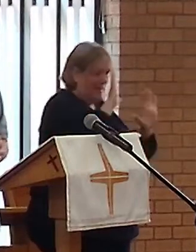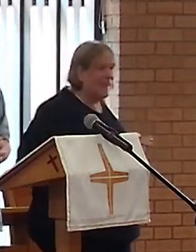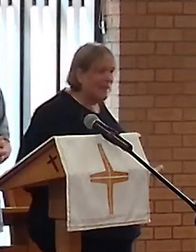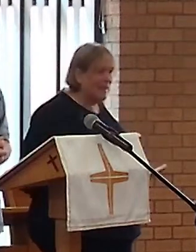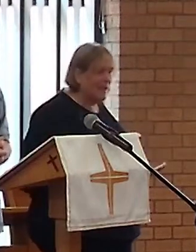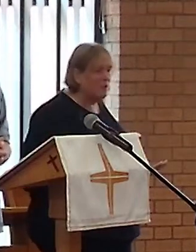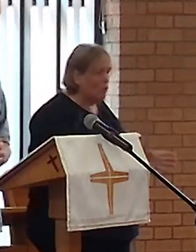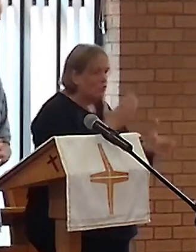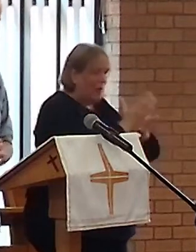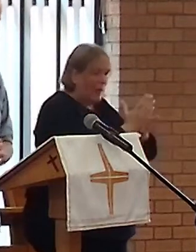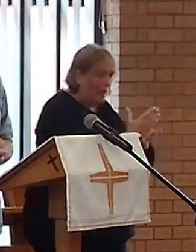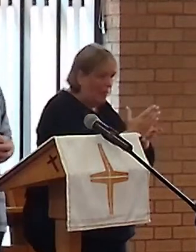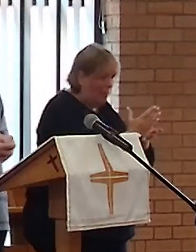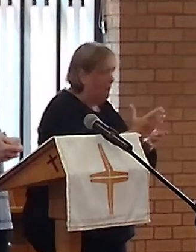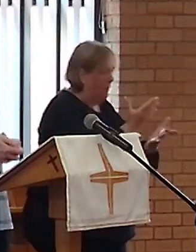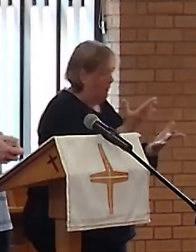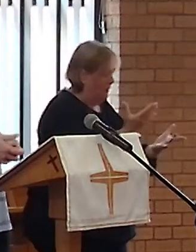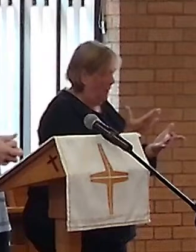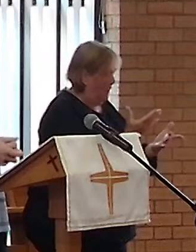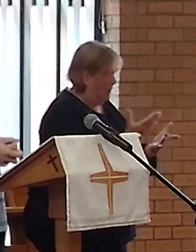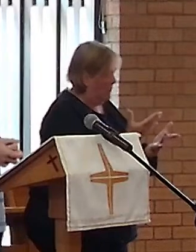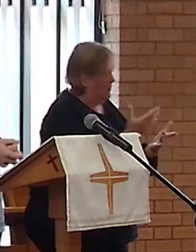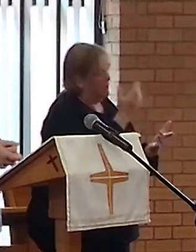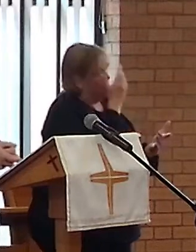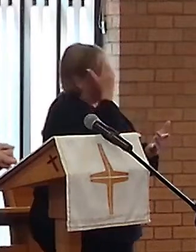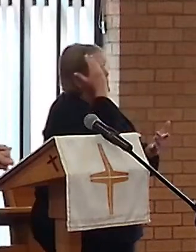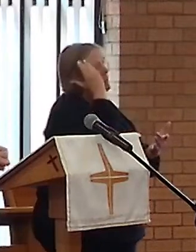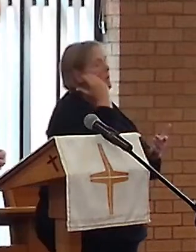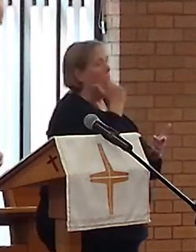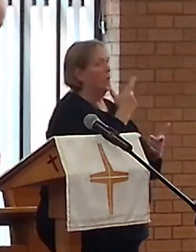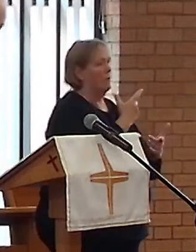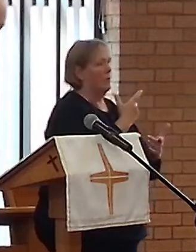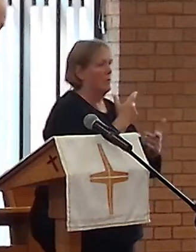exist except in the world of perception.